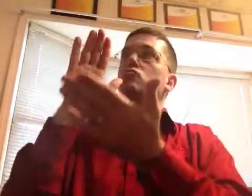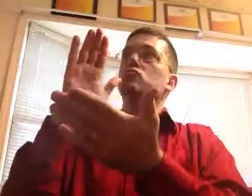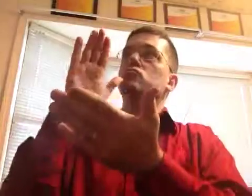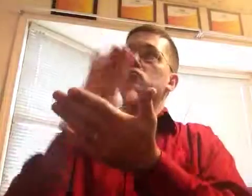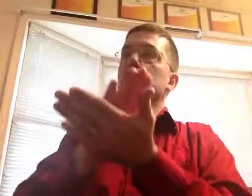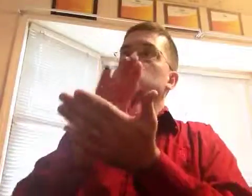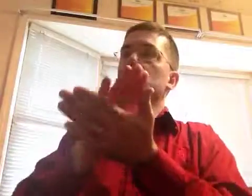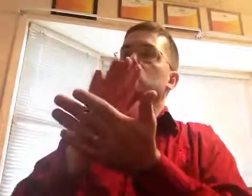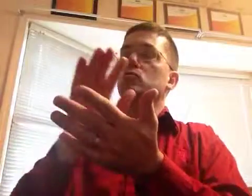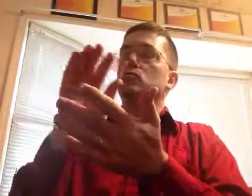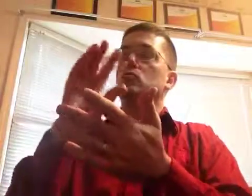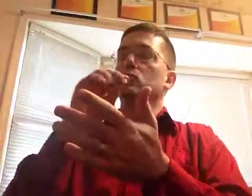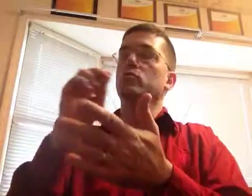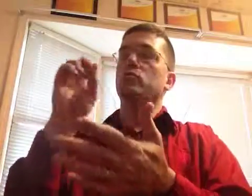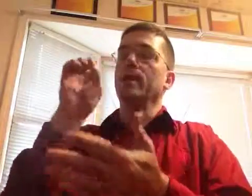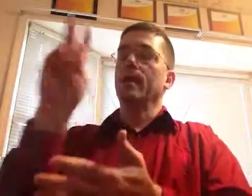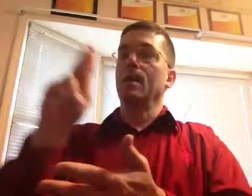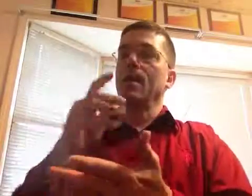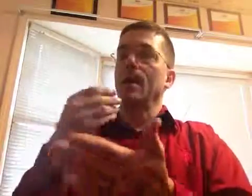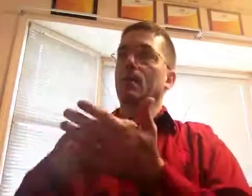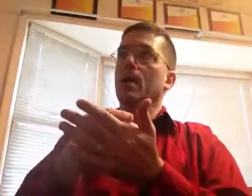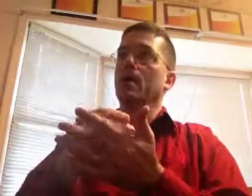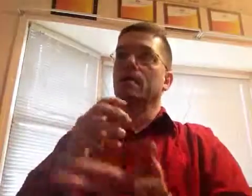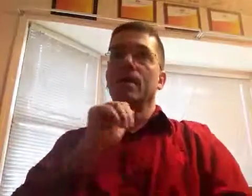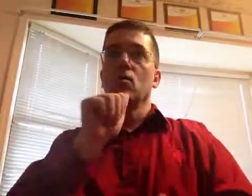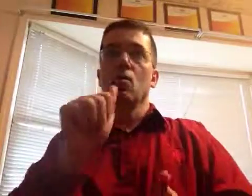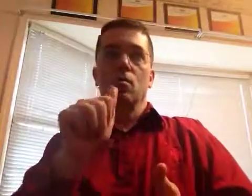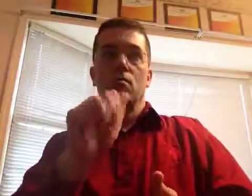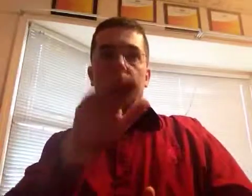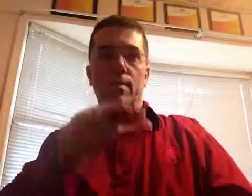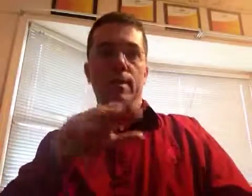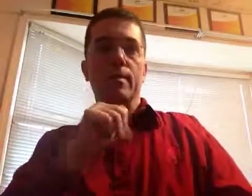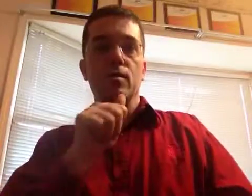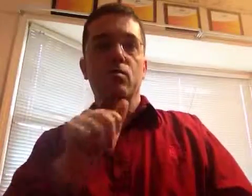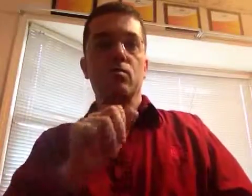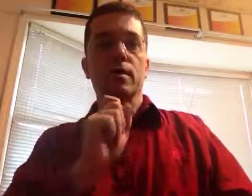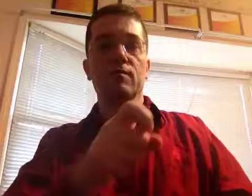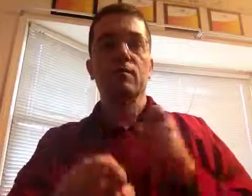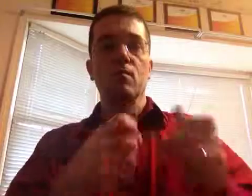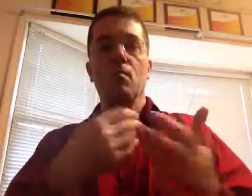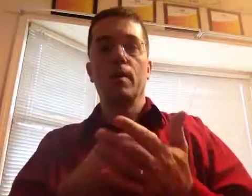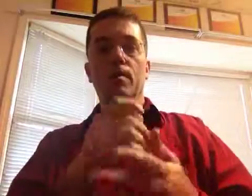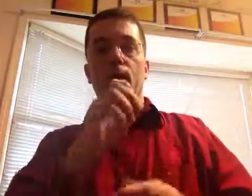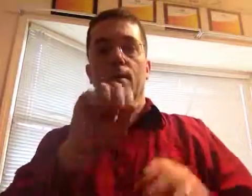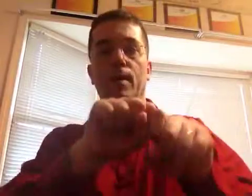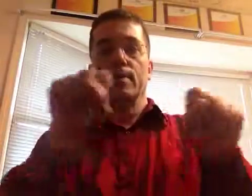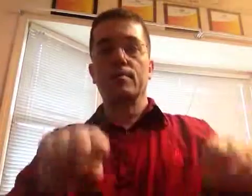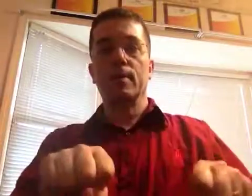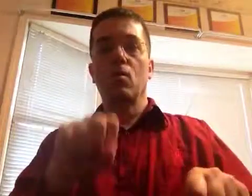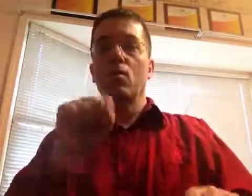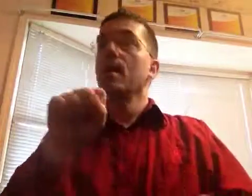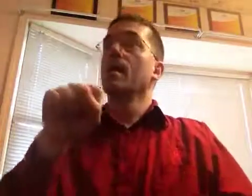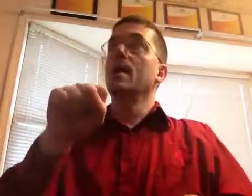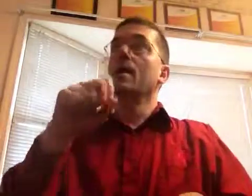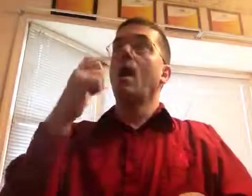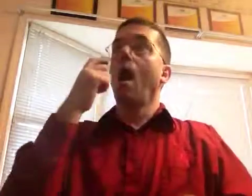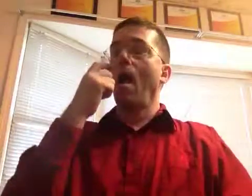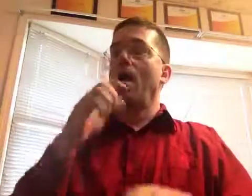no money left. They don't reimburse by semester? It would be by semester, but after the semester, once you